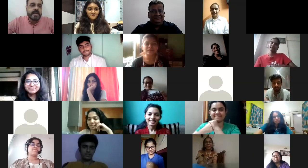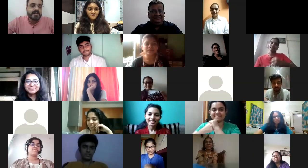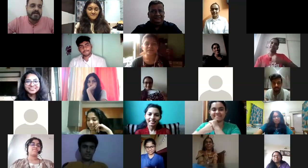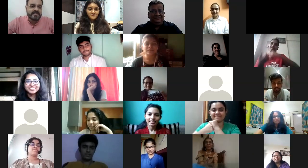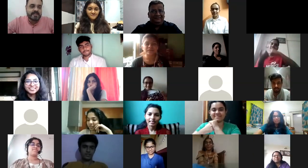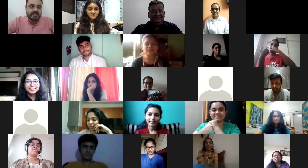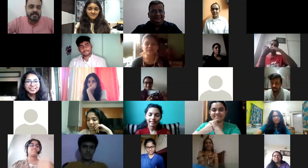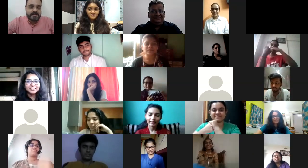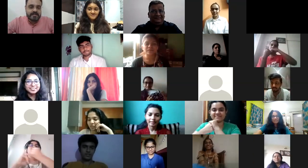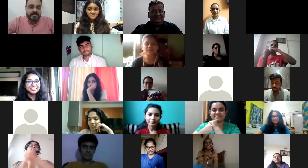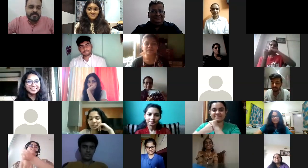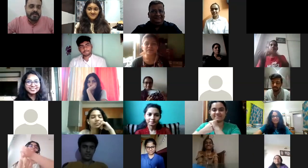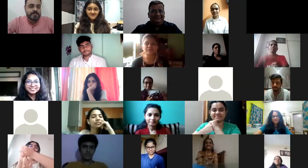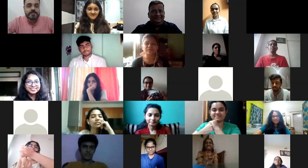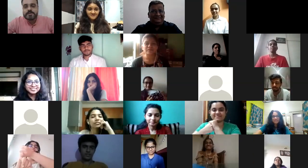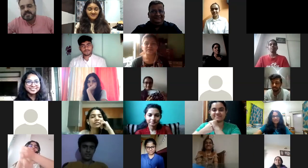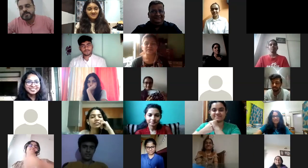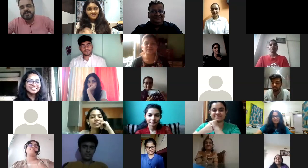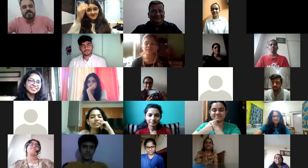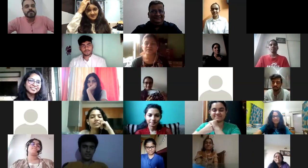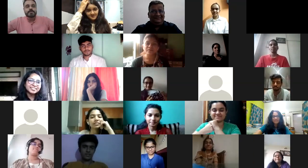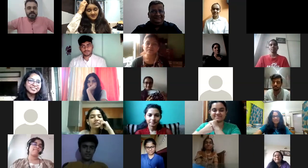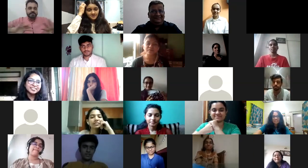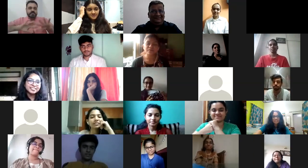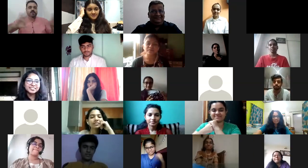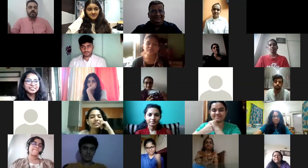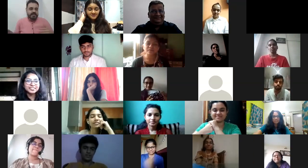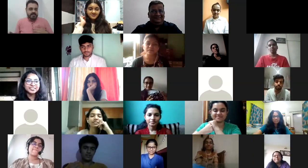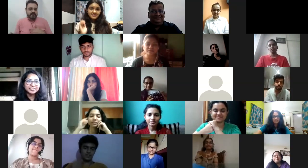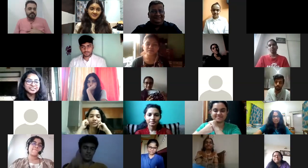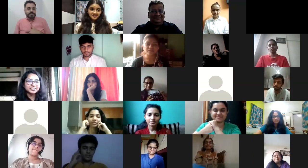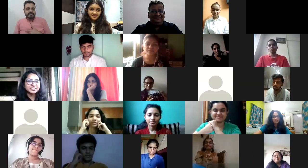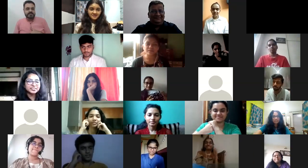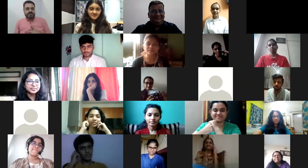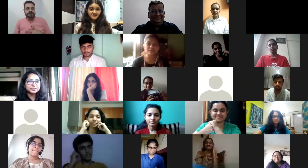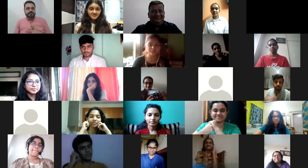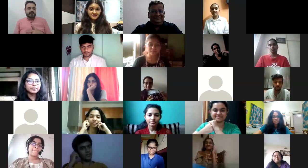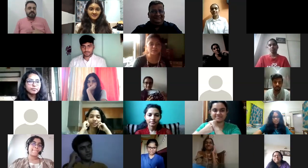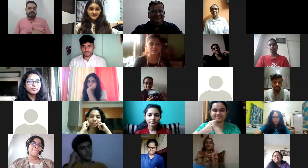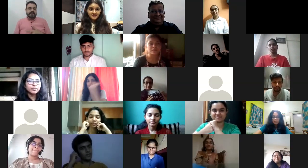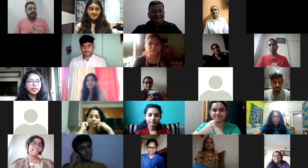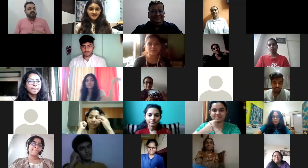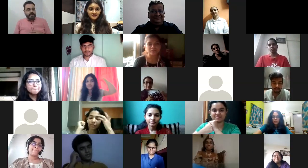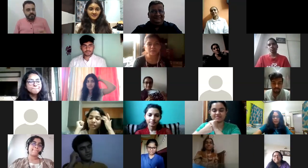Sunday. Okay, so just to ward off that confusion, the sign language manual